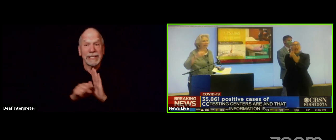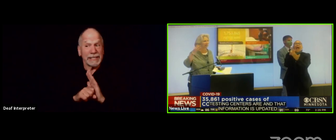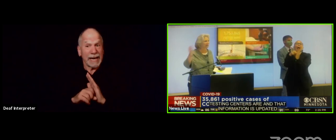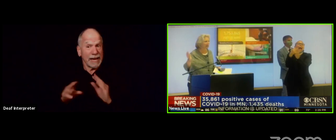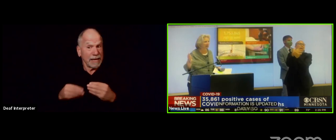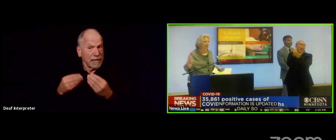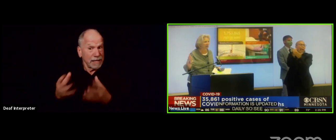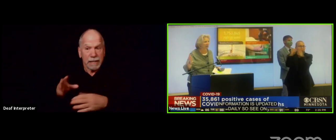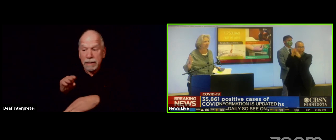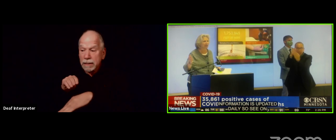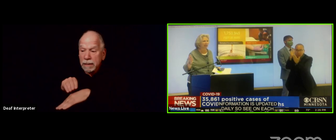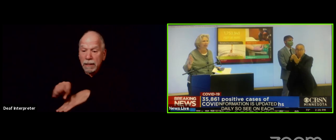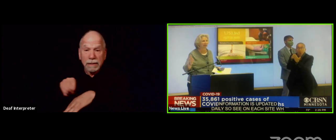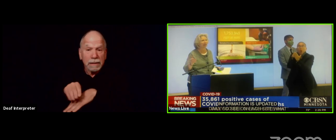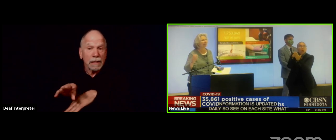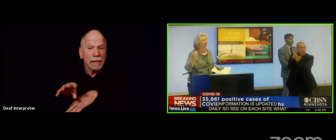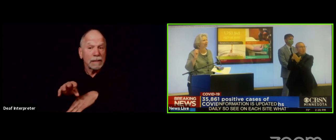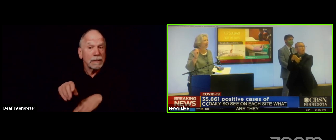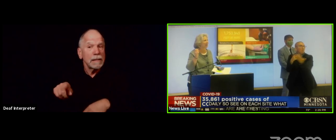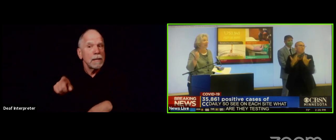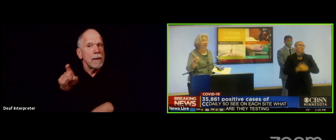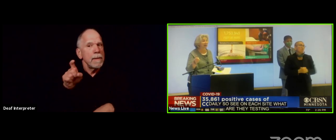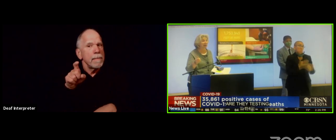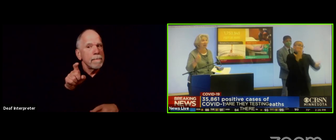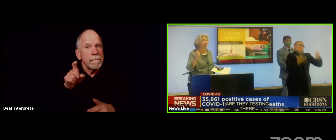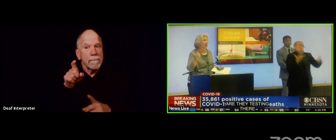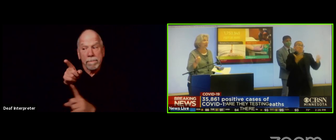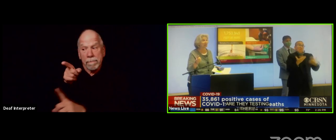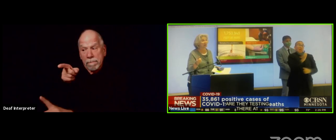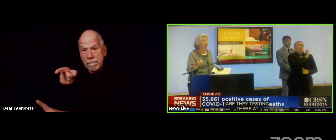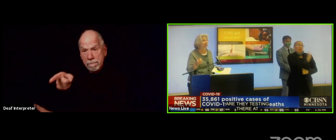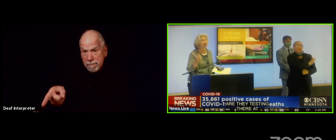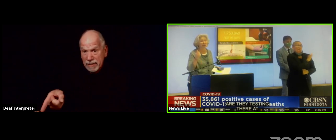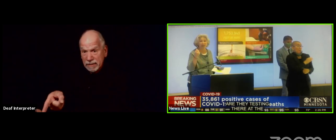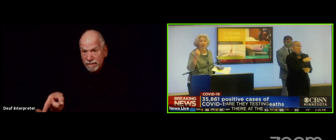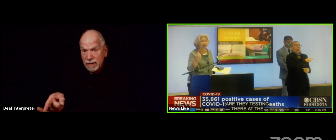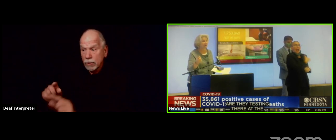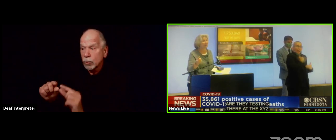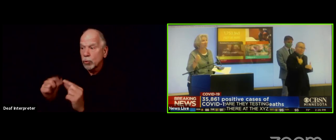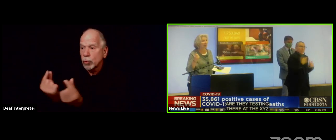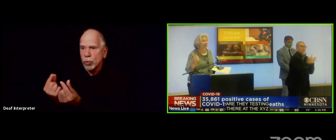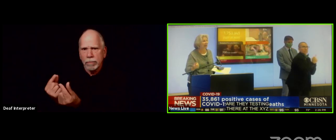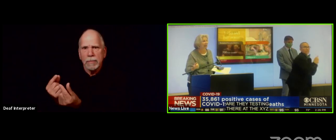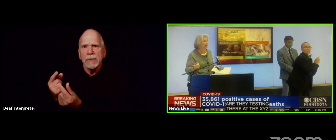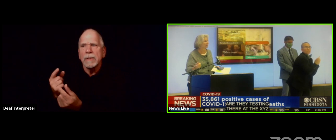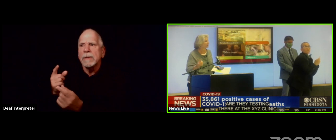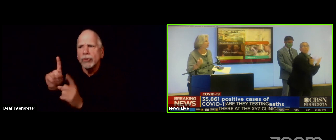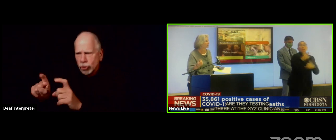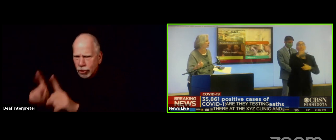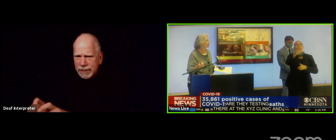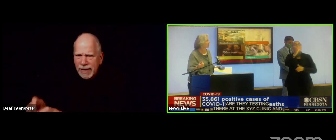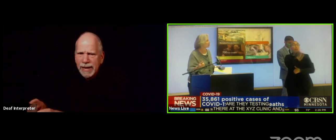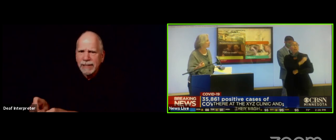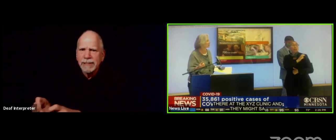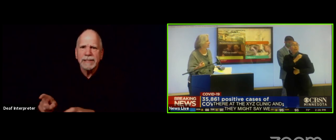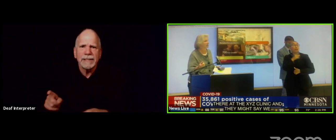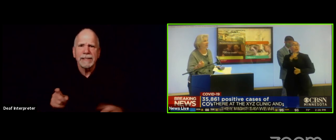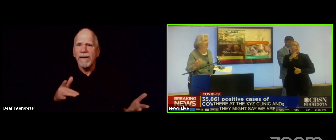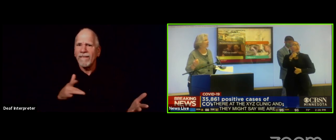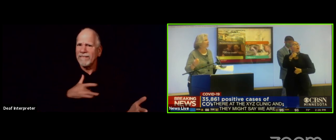at the XYZ clinic? And they might say, we are testing only symptomatic and